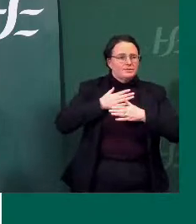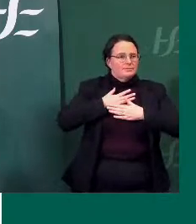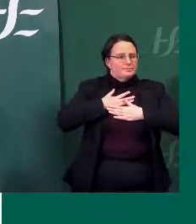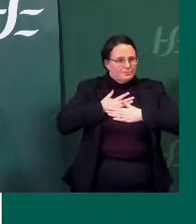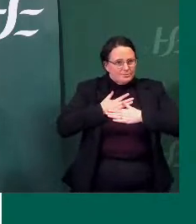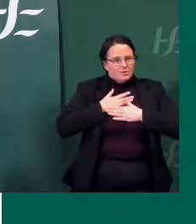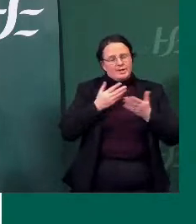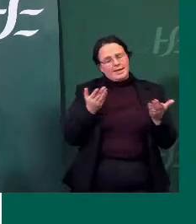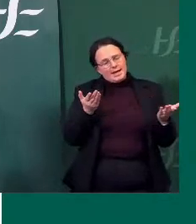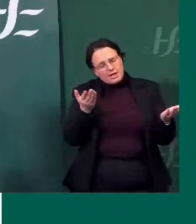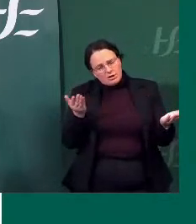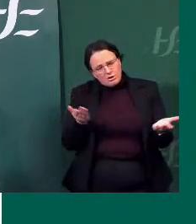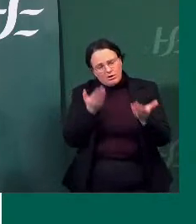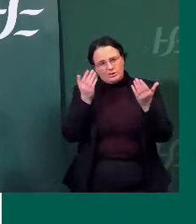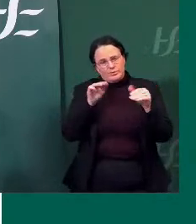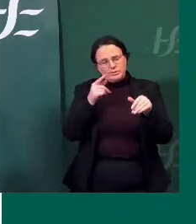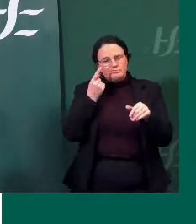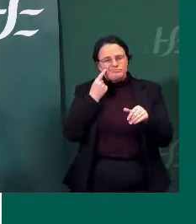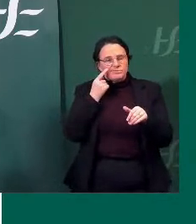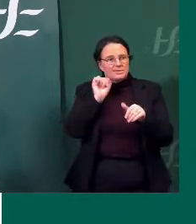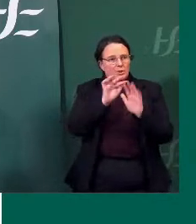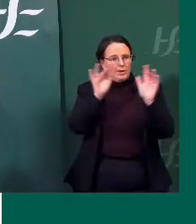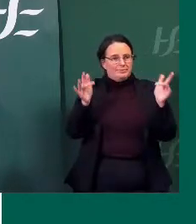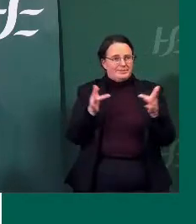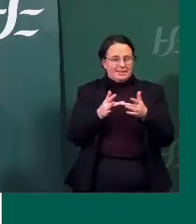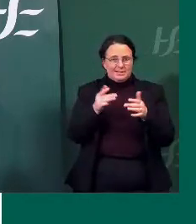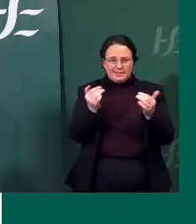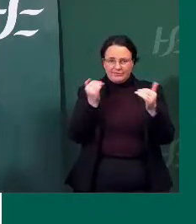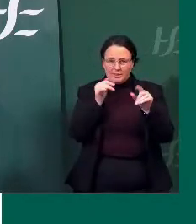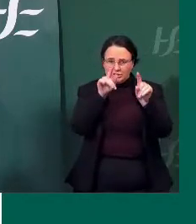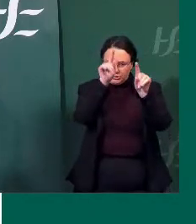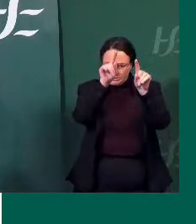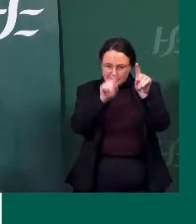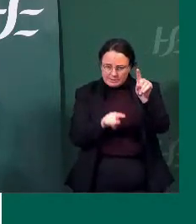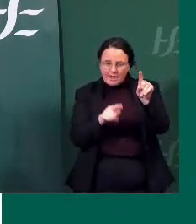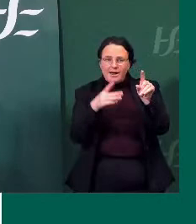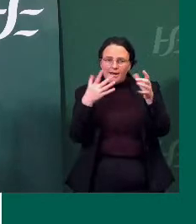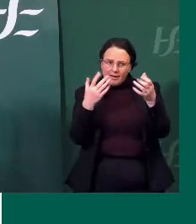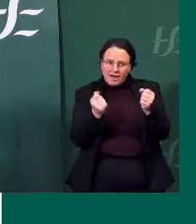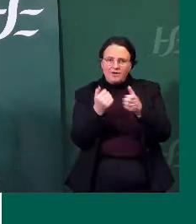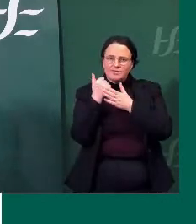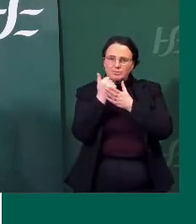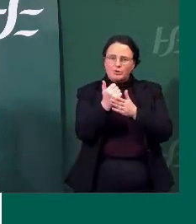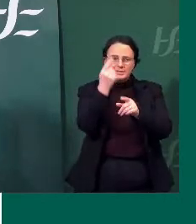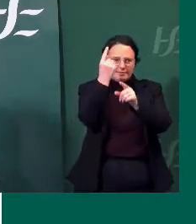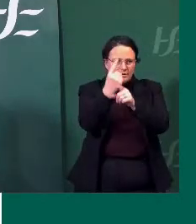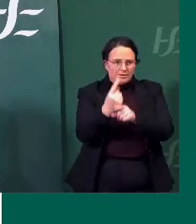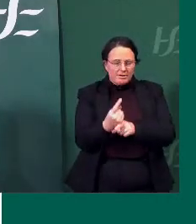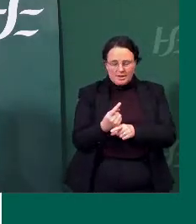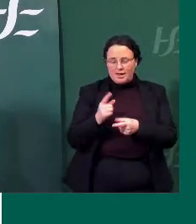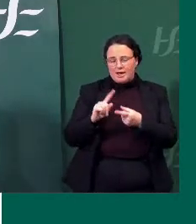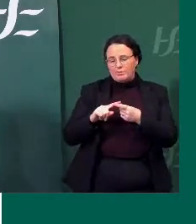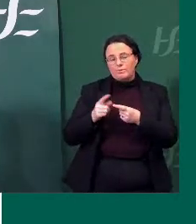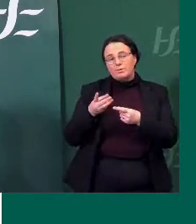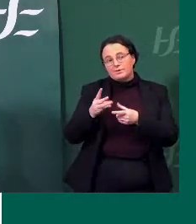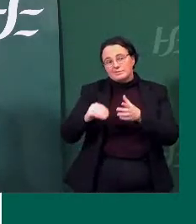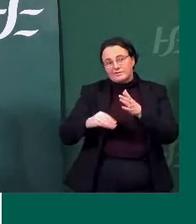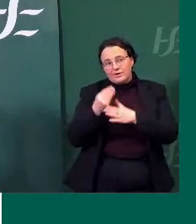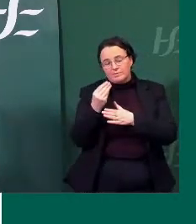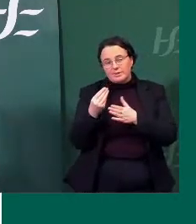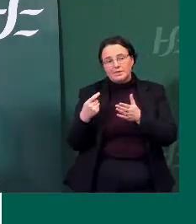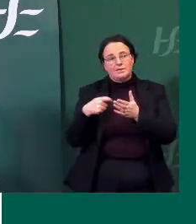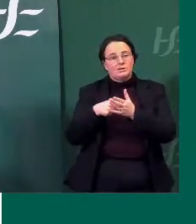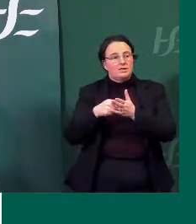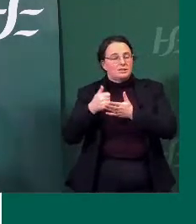attend or to access this website and access the information and supports that are now available. We will also be developing significant supports